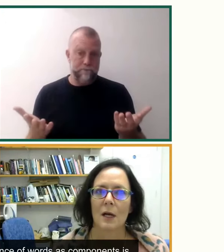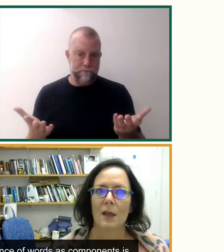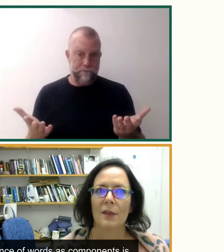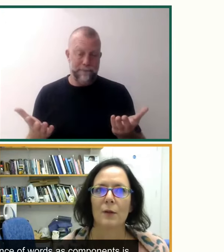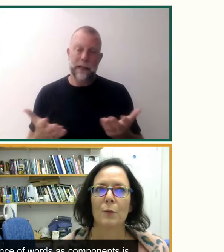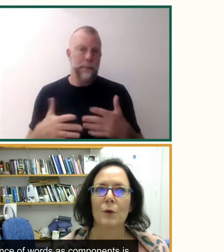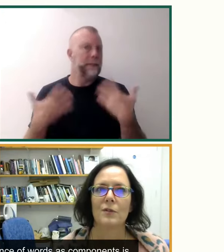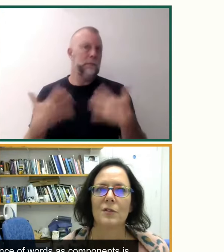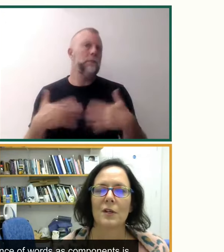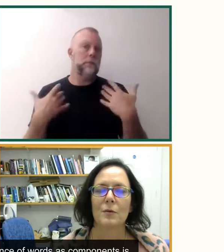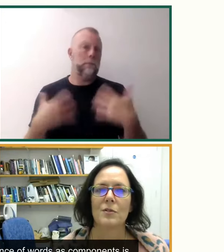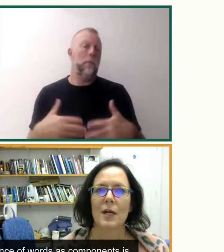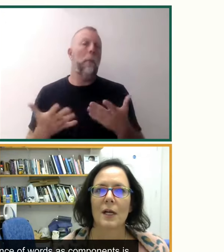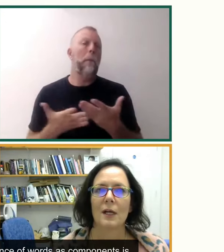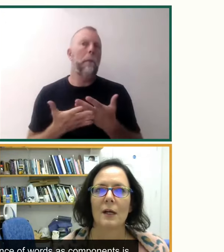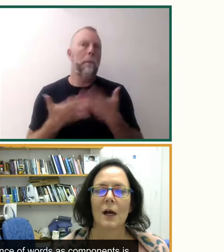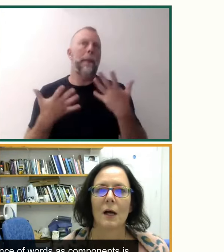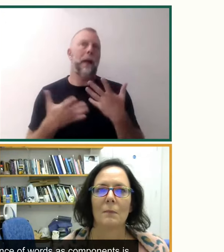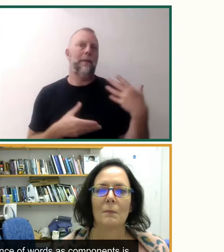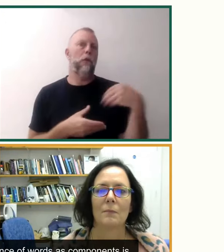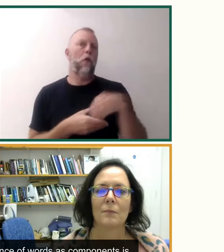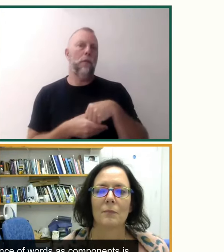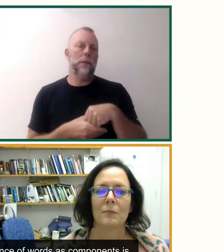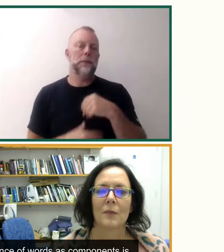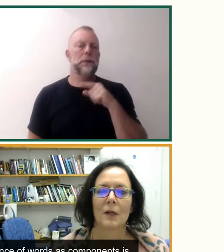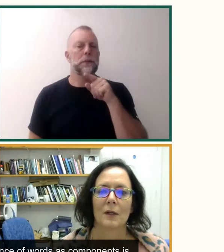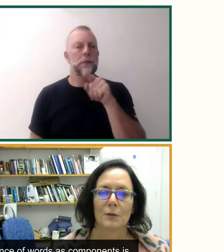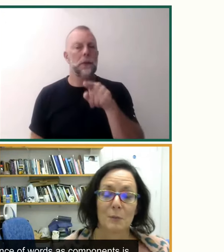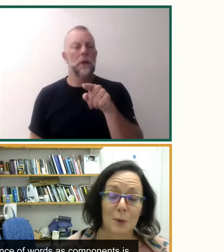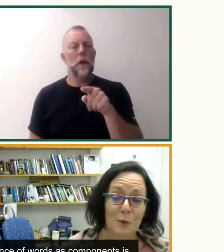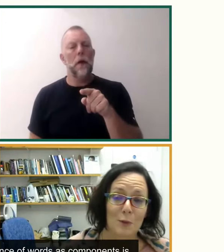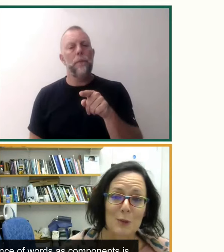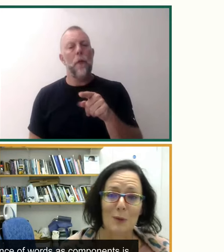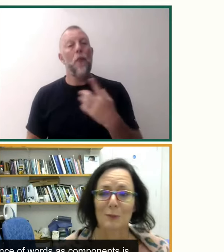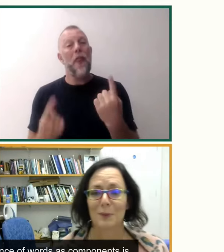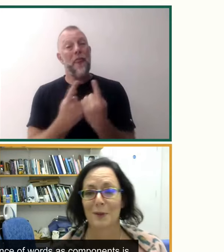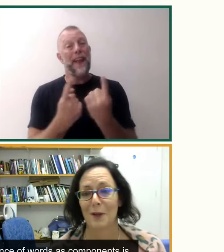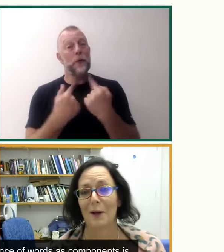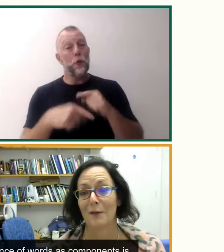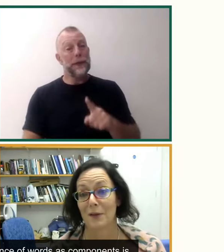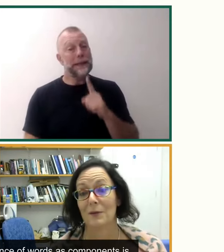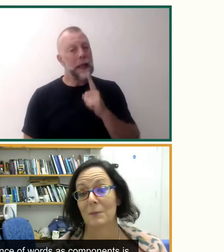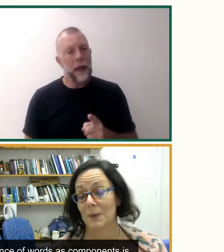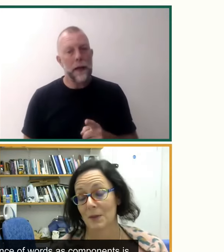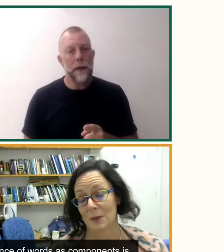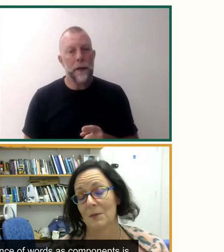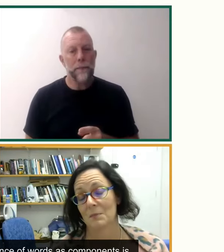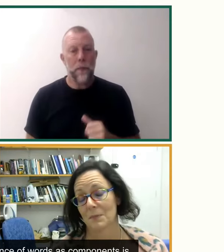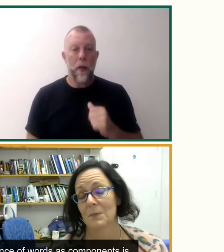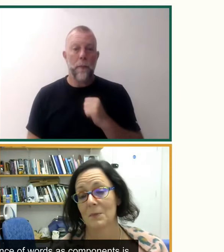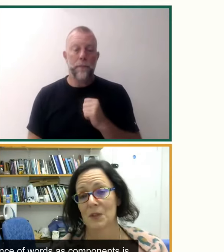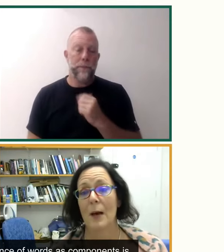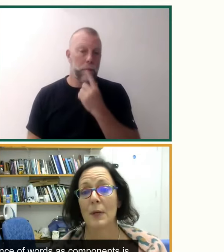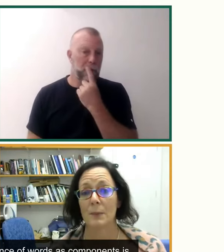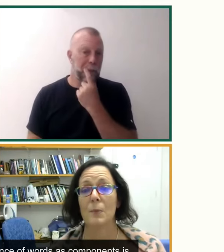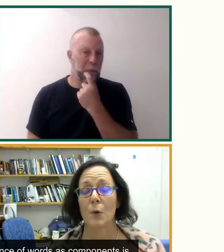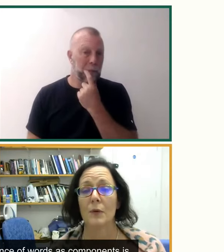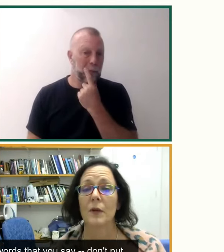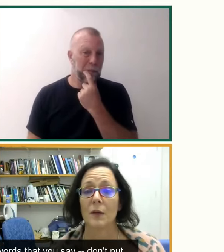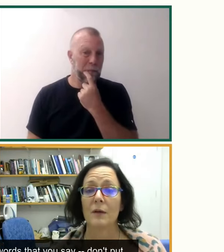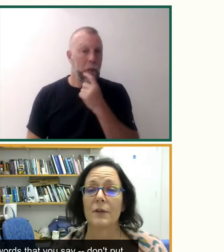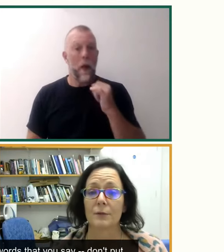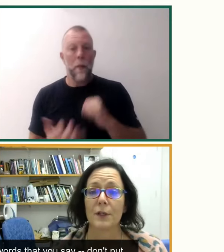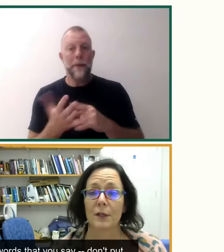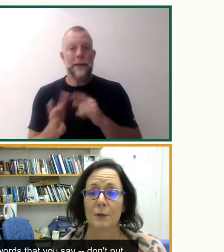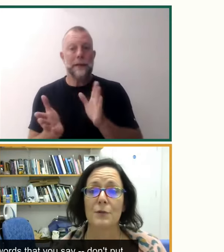enormous. I think the words that you say, don't want to put you on the spot, but I think Sam, maybe